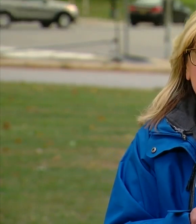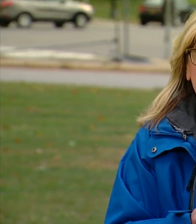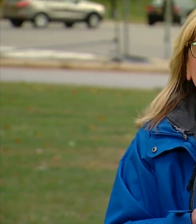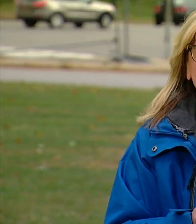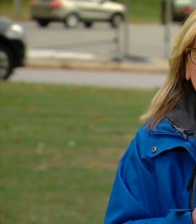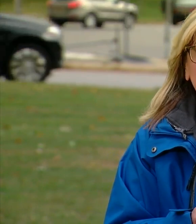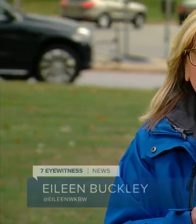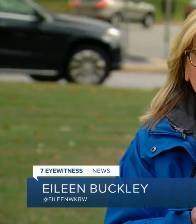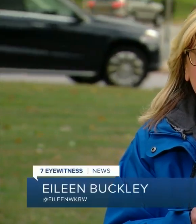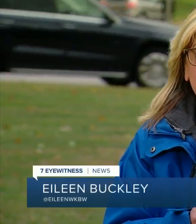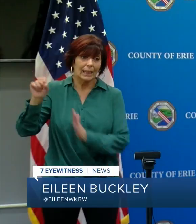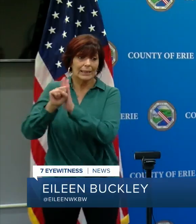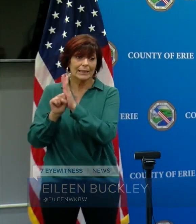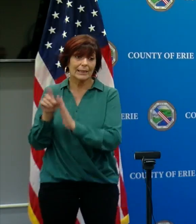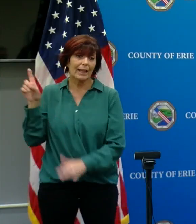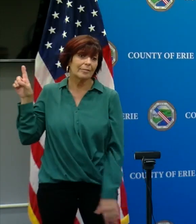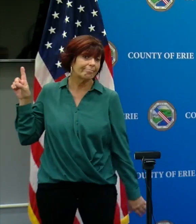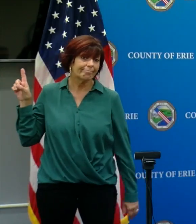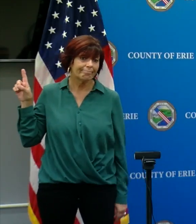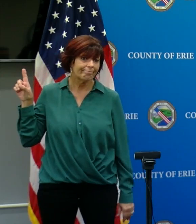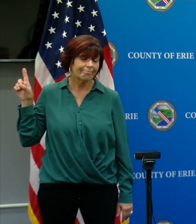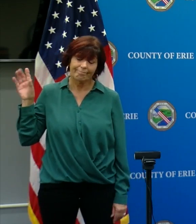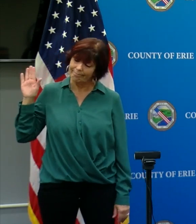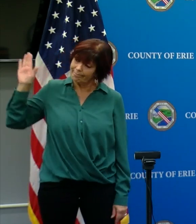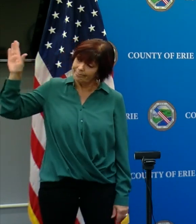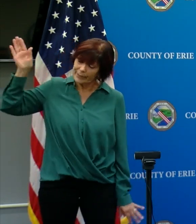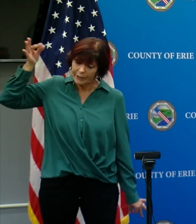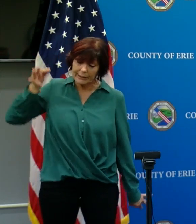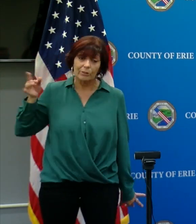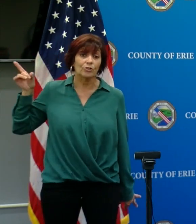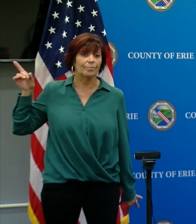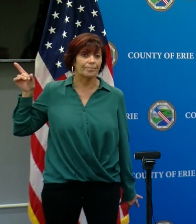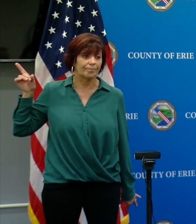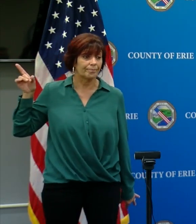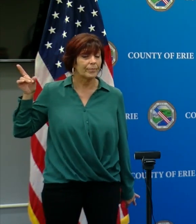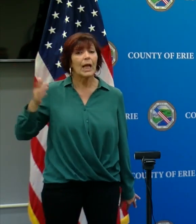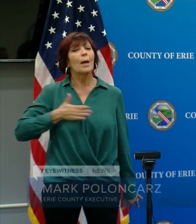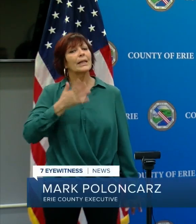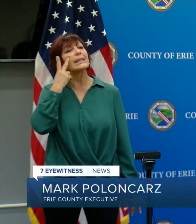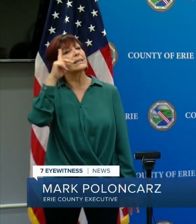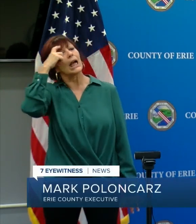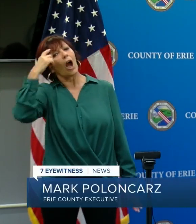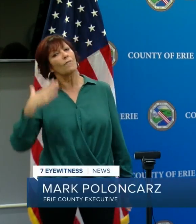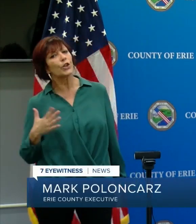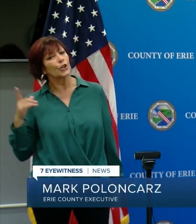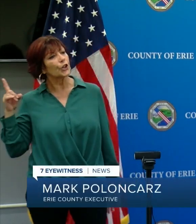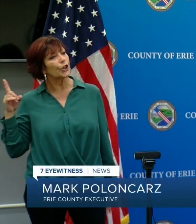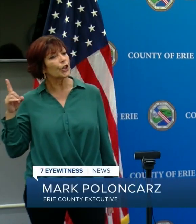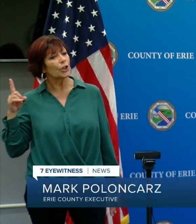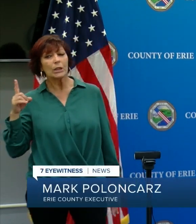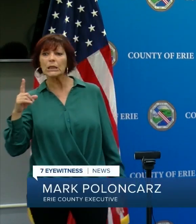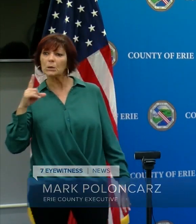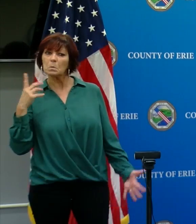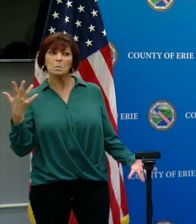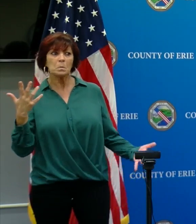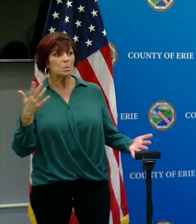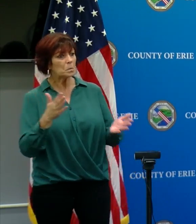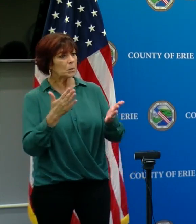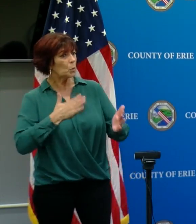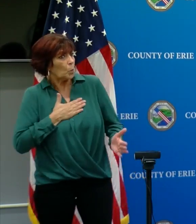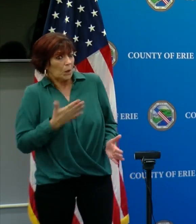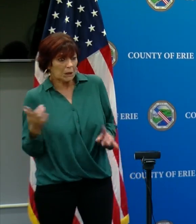be visiting Orchard Park. It is totally in the state's hands at this point, and I'm glad to see the governor is being proactive about this and